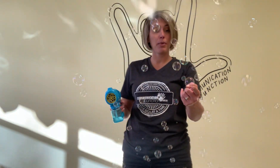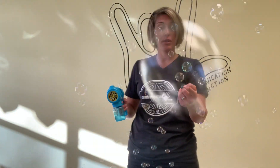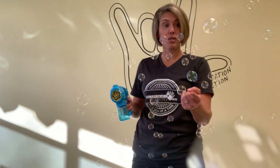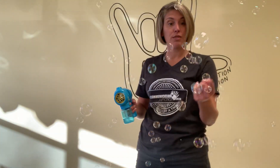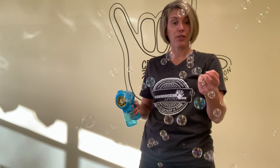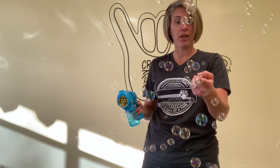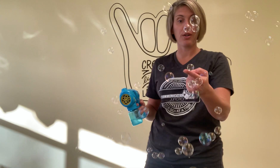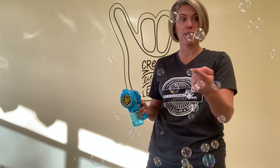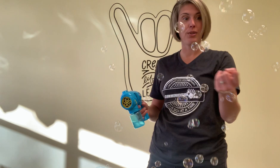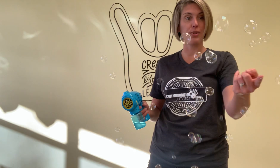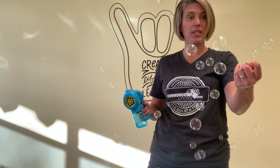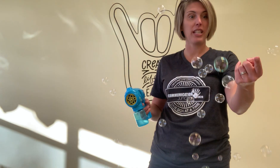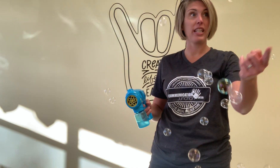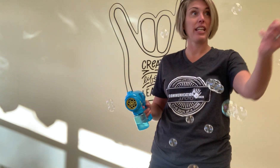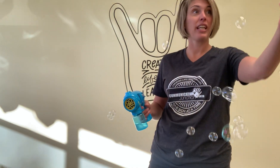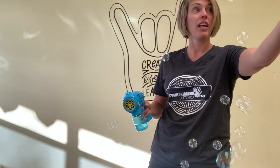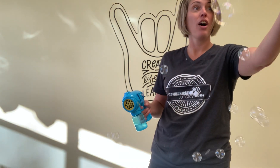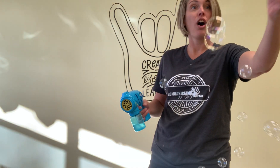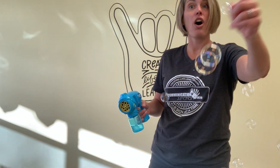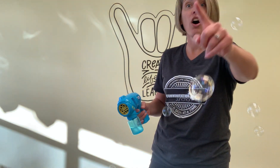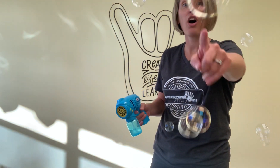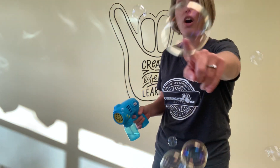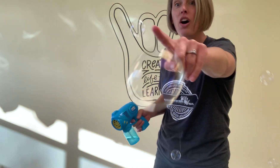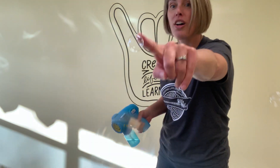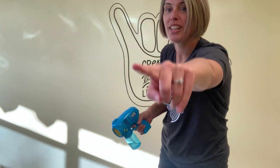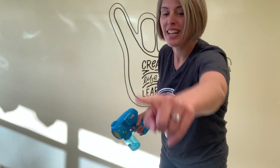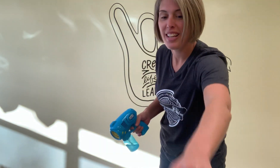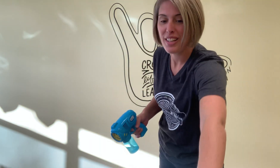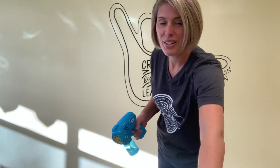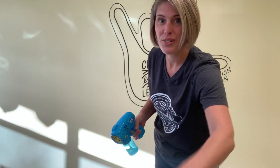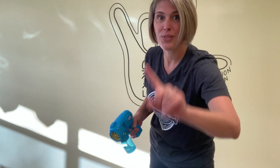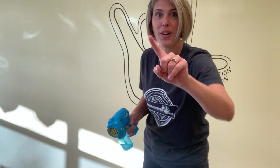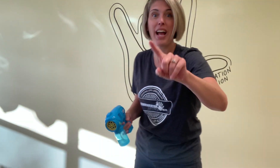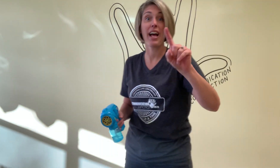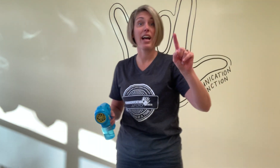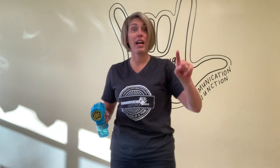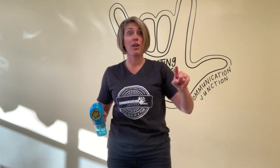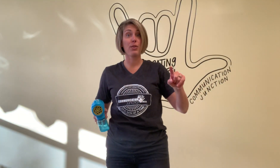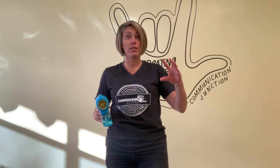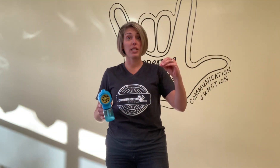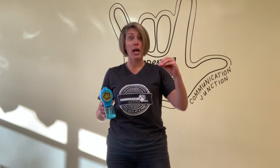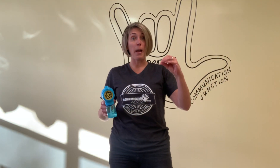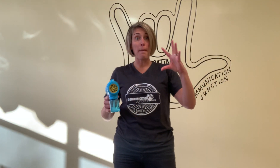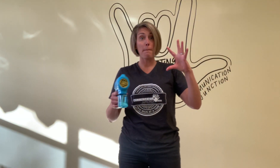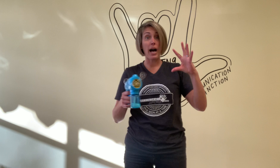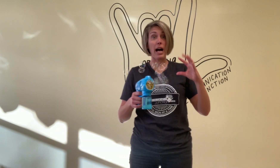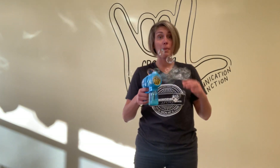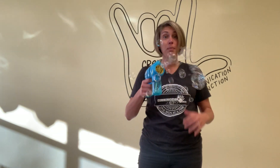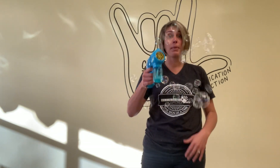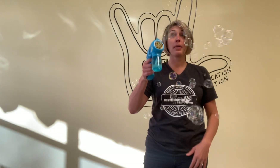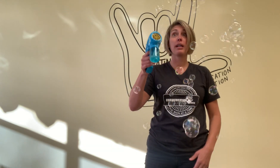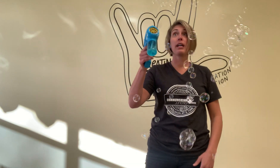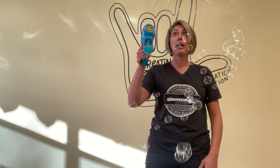Bubbles floating all around. Pop,